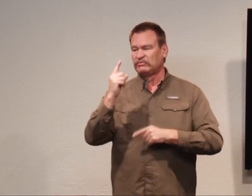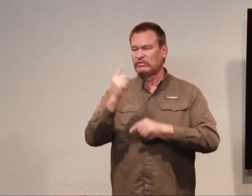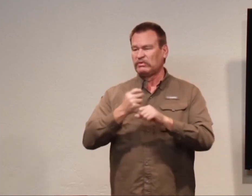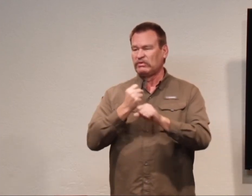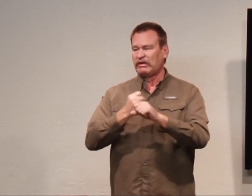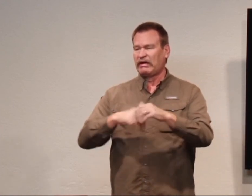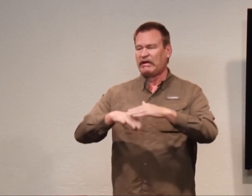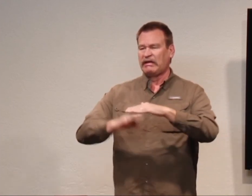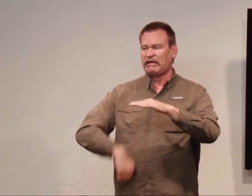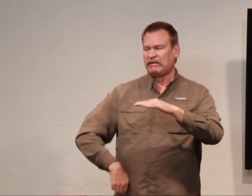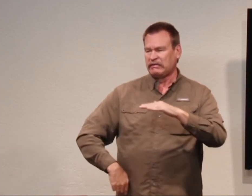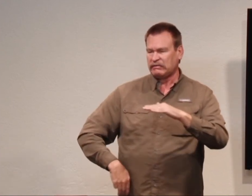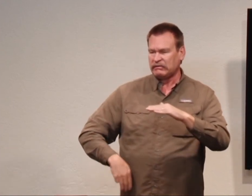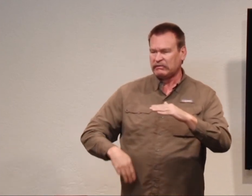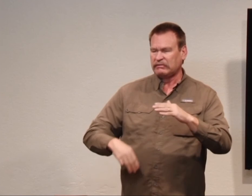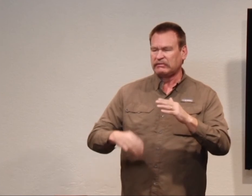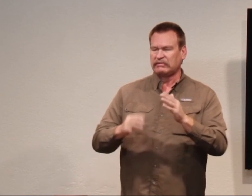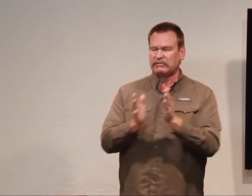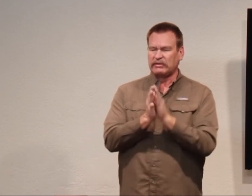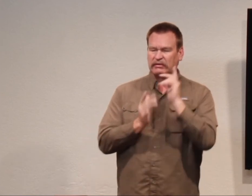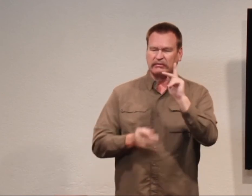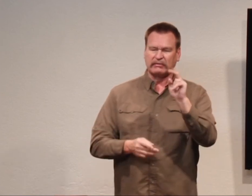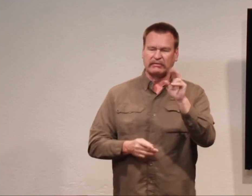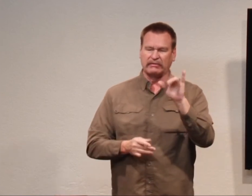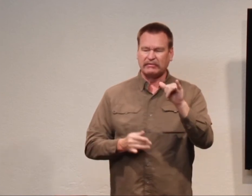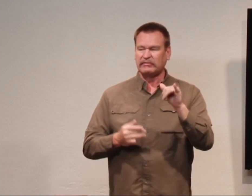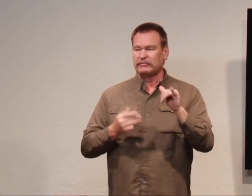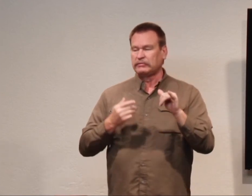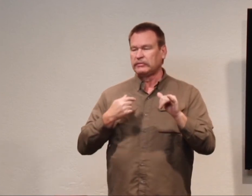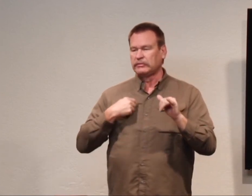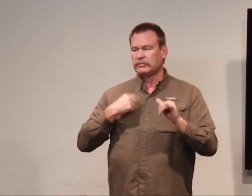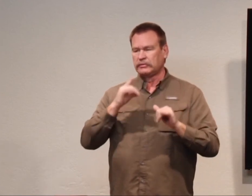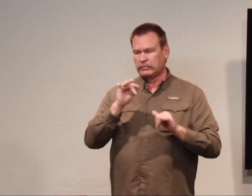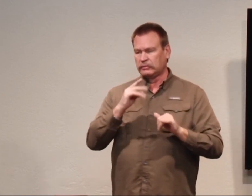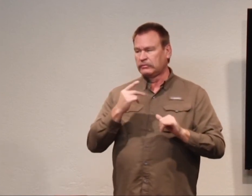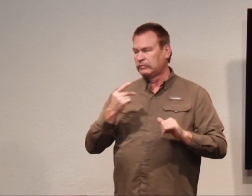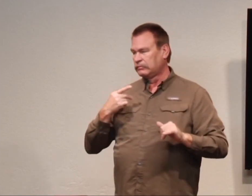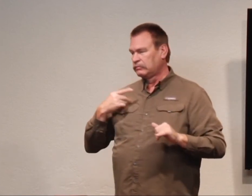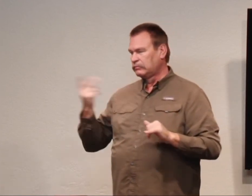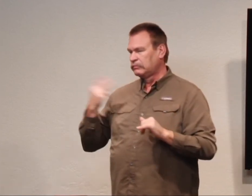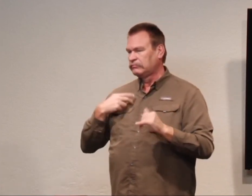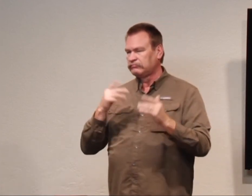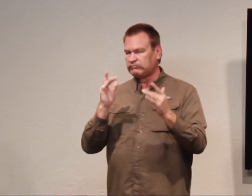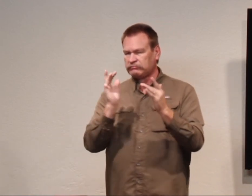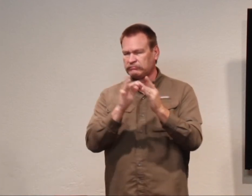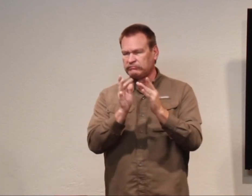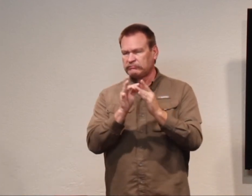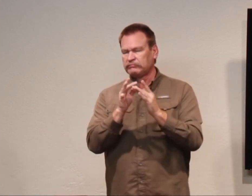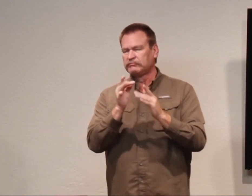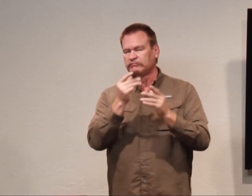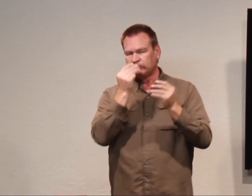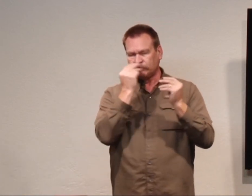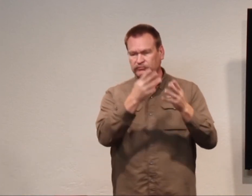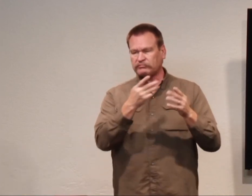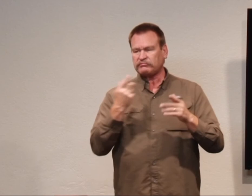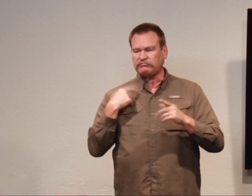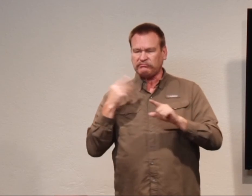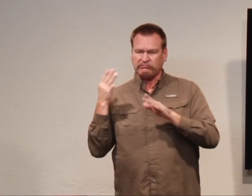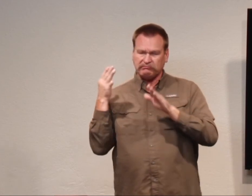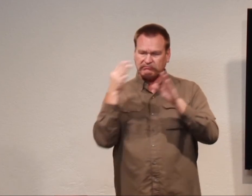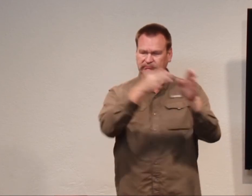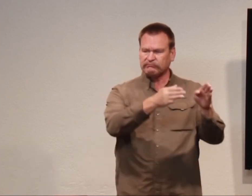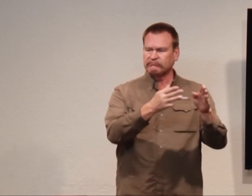he's not going to be, the doctors assume that he'll live less than a year. So they asked for prayers for Carrie, and me and Nehemiah actually got in contact with